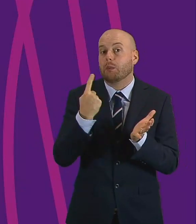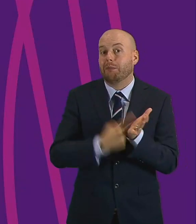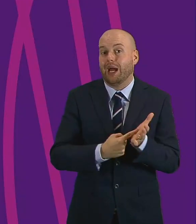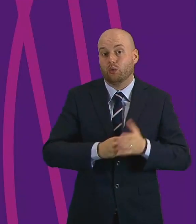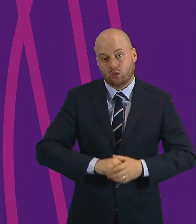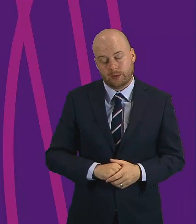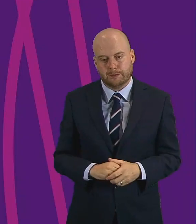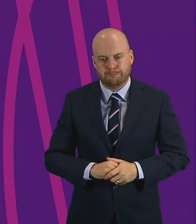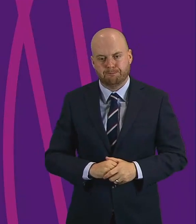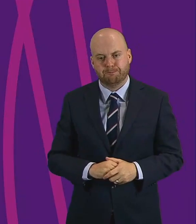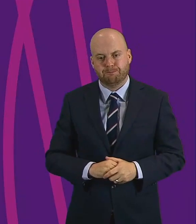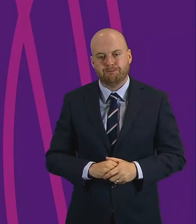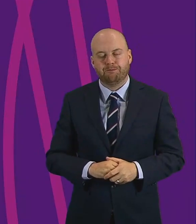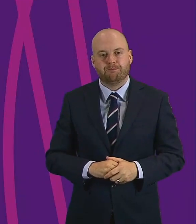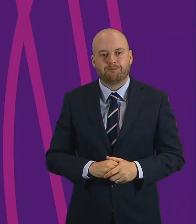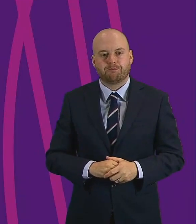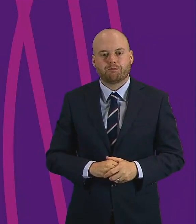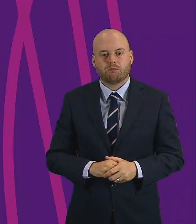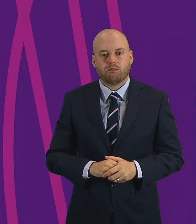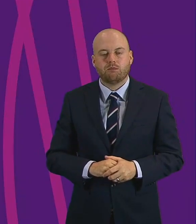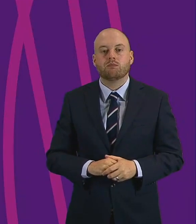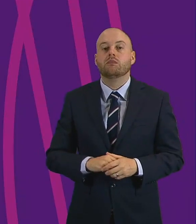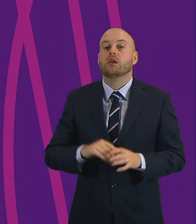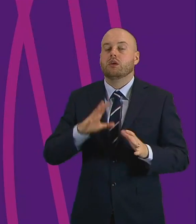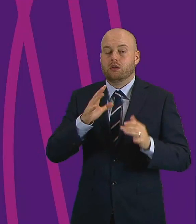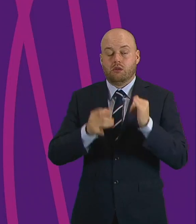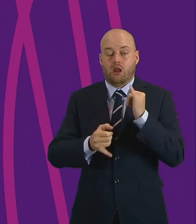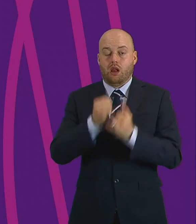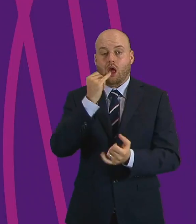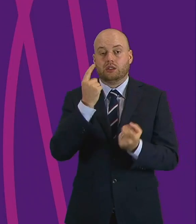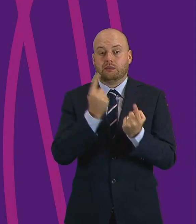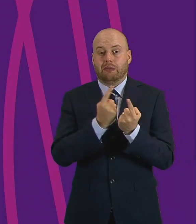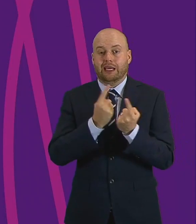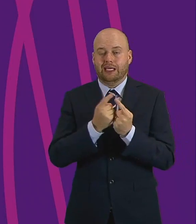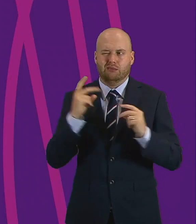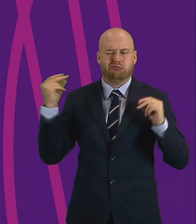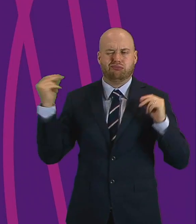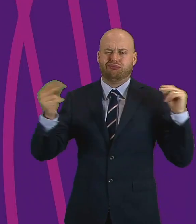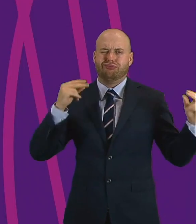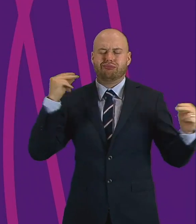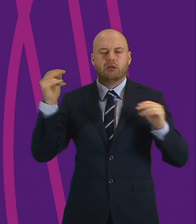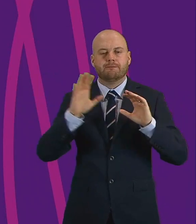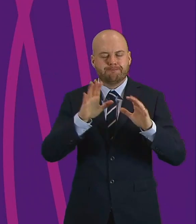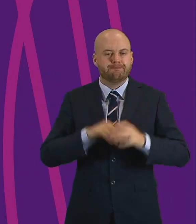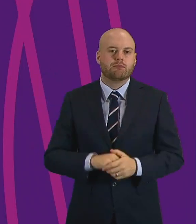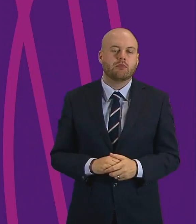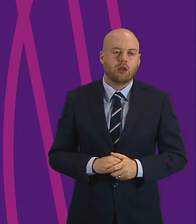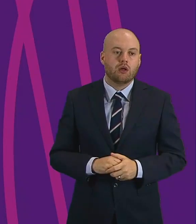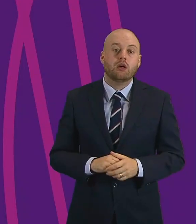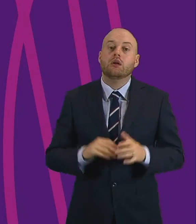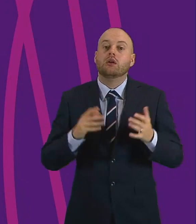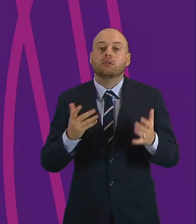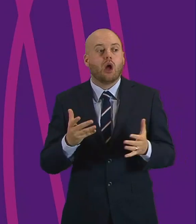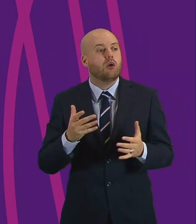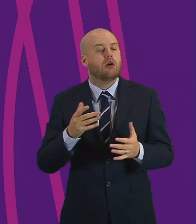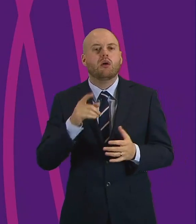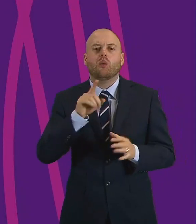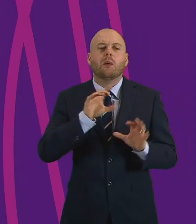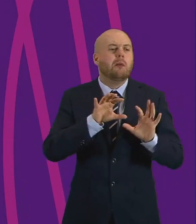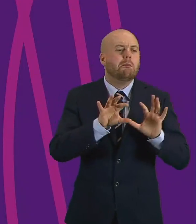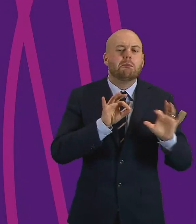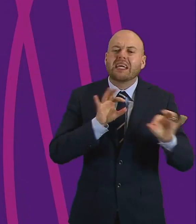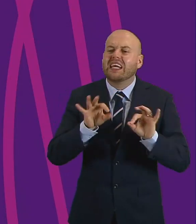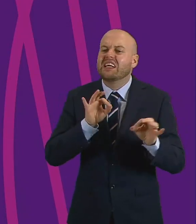middle of this crisis, this is the last thing any of our constituents need. So instead of picking constitutional